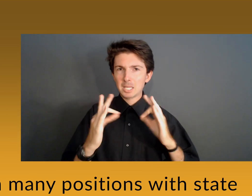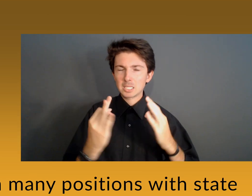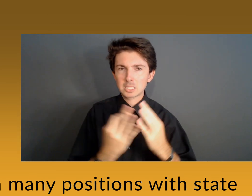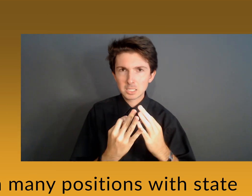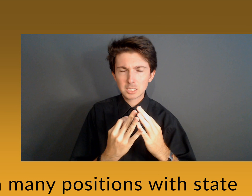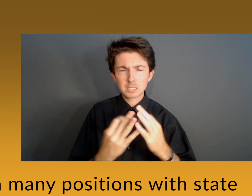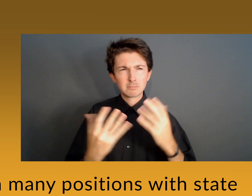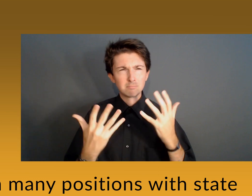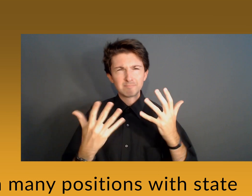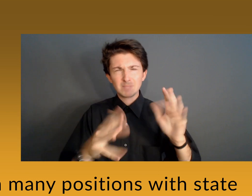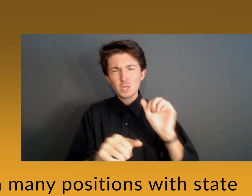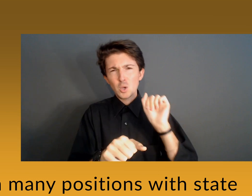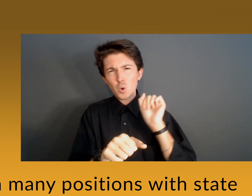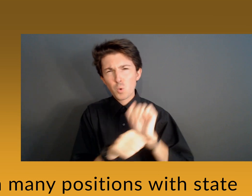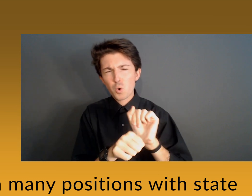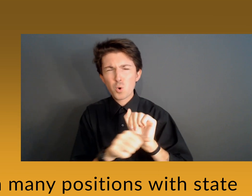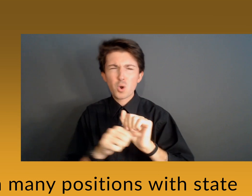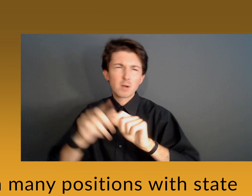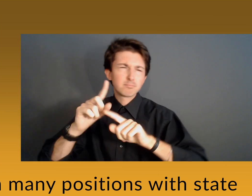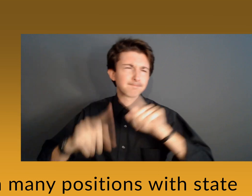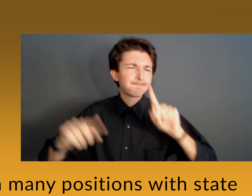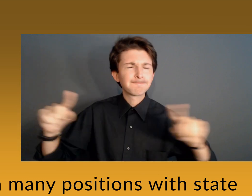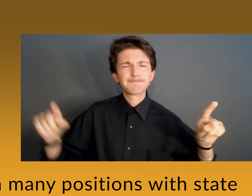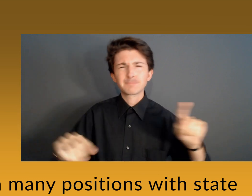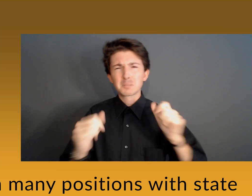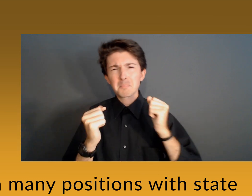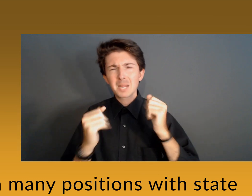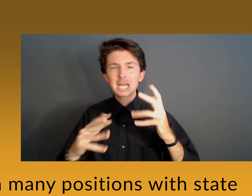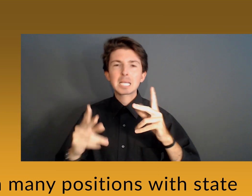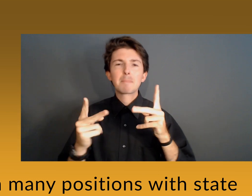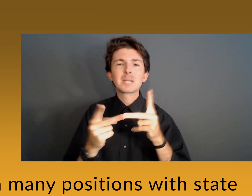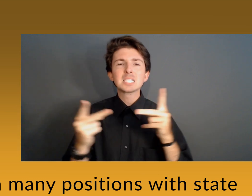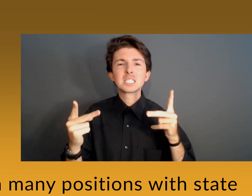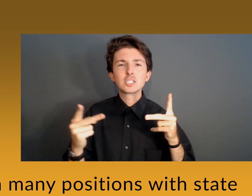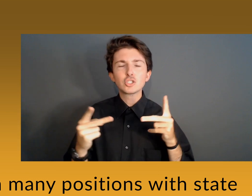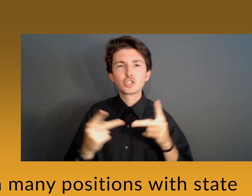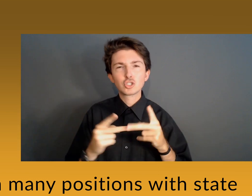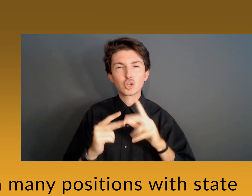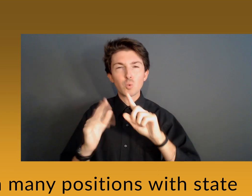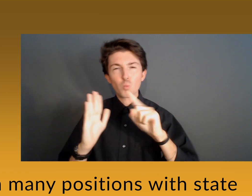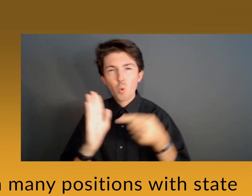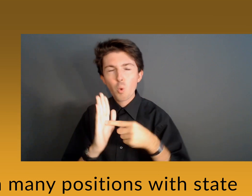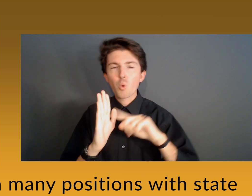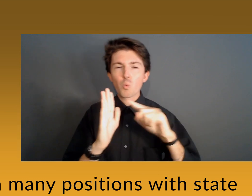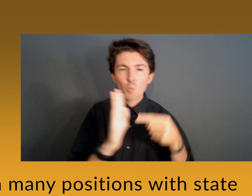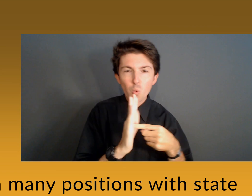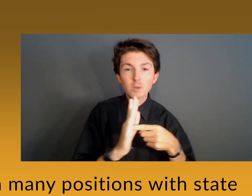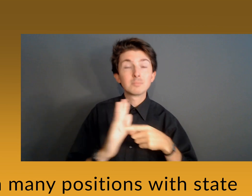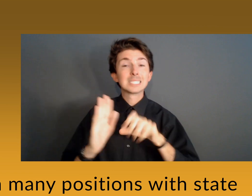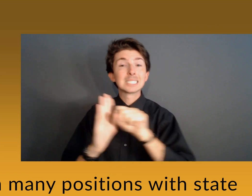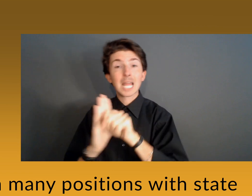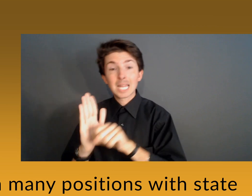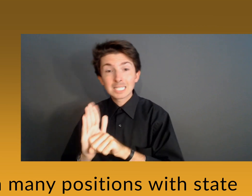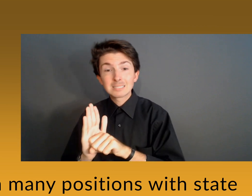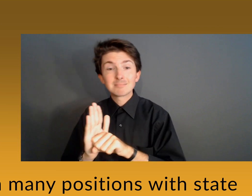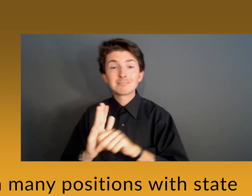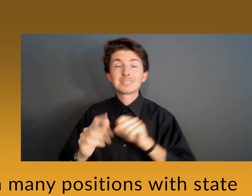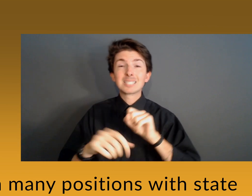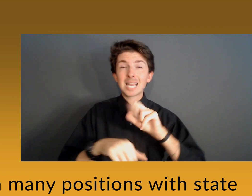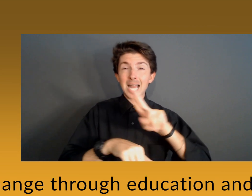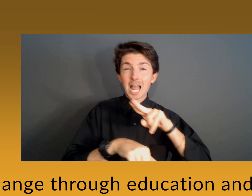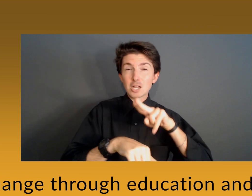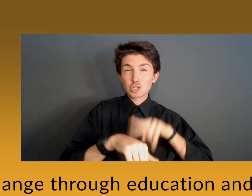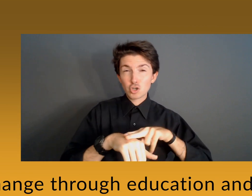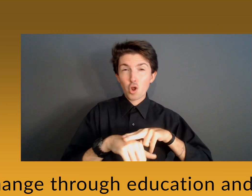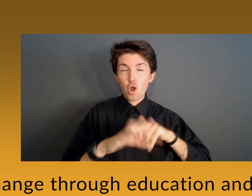families and has worked in many positions with state and national disability